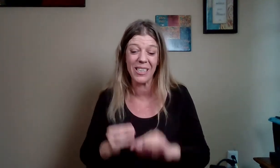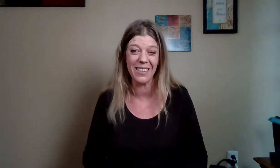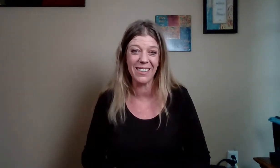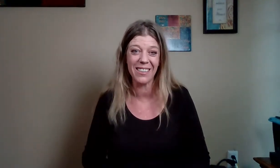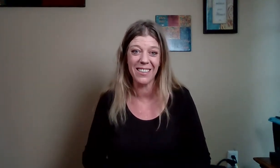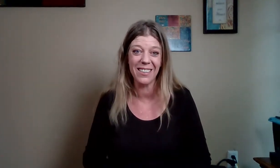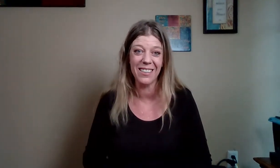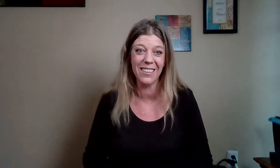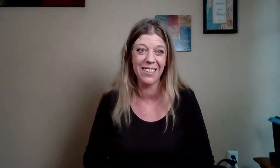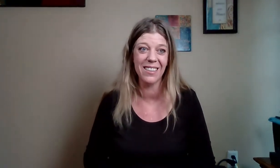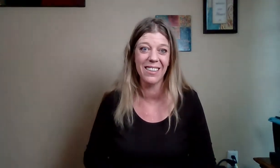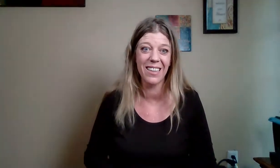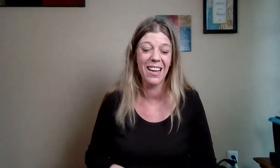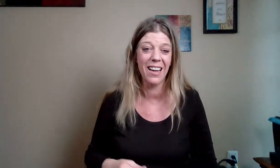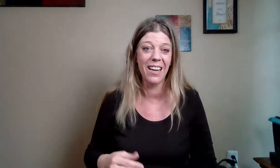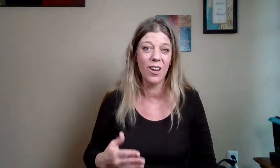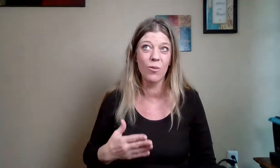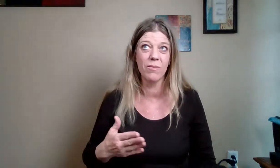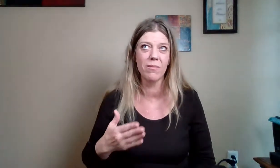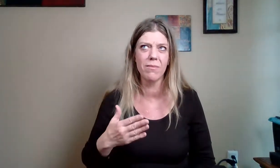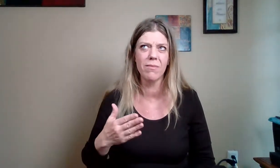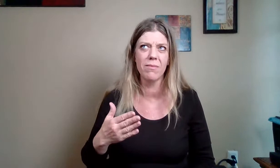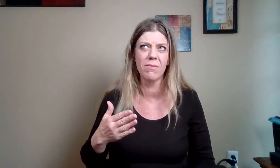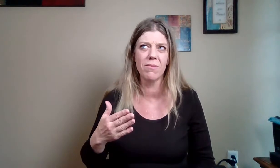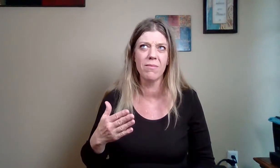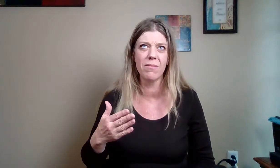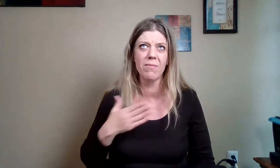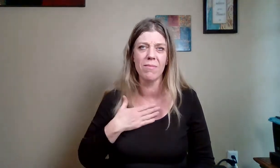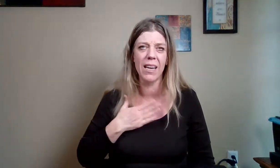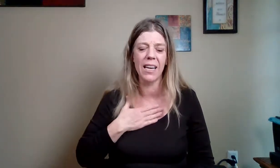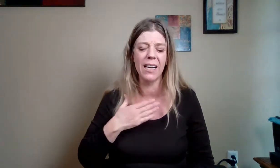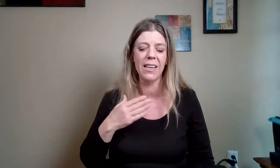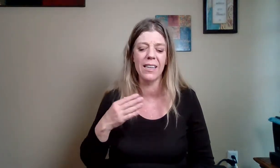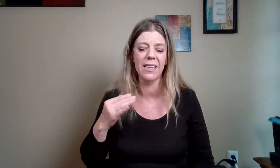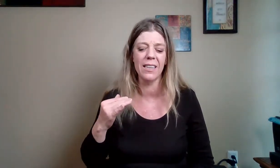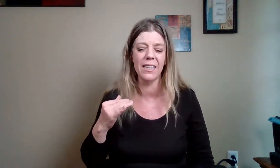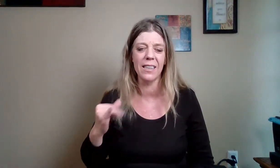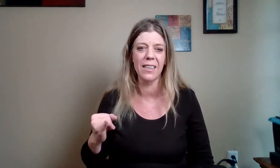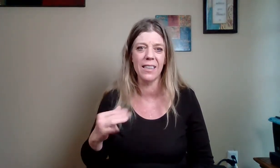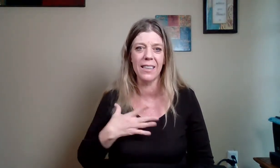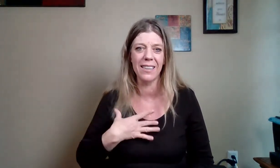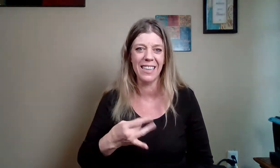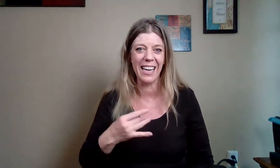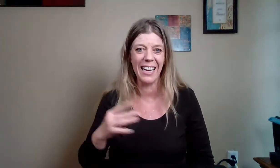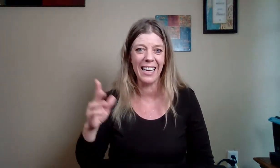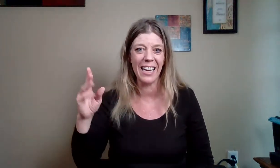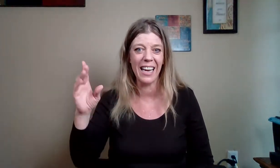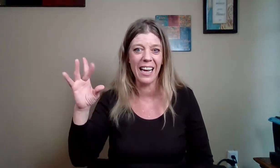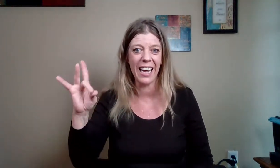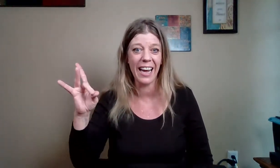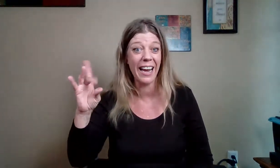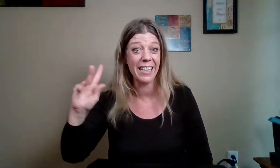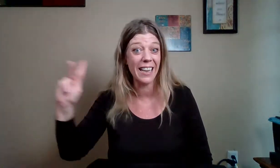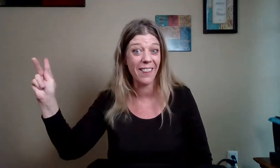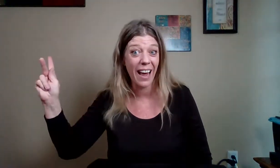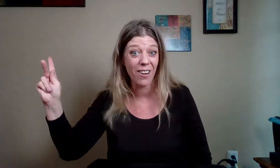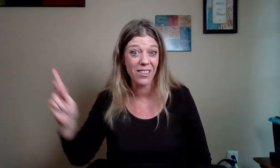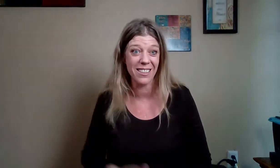number? Mine. is like